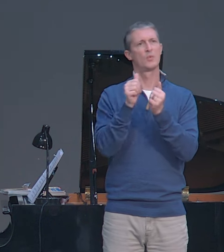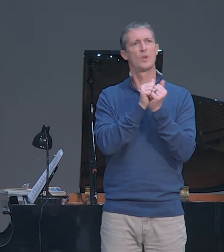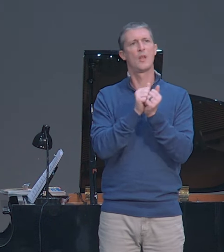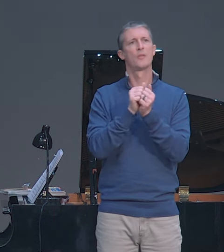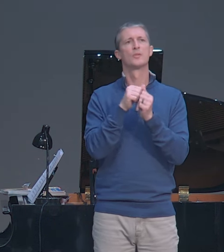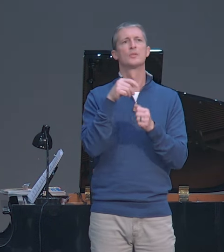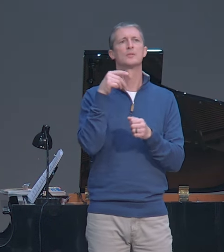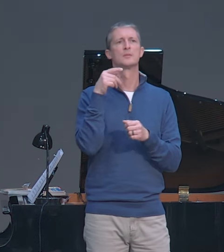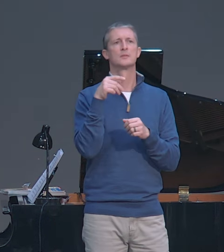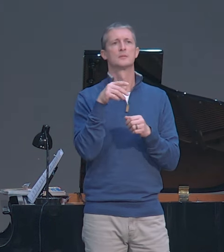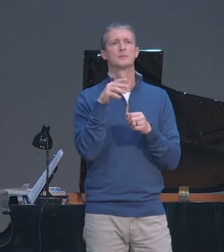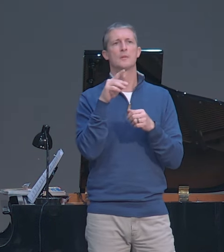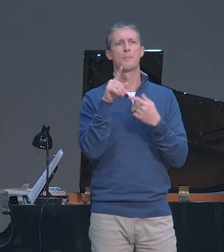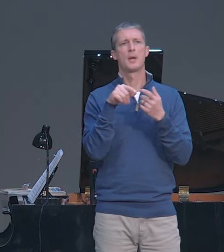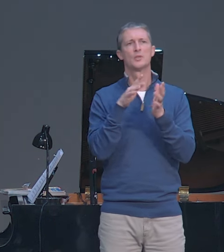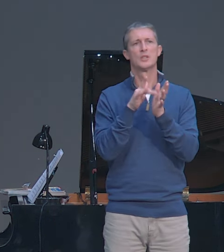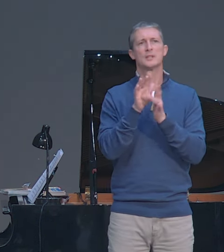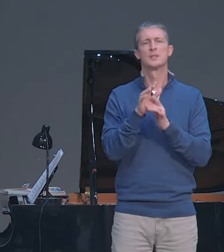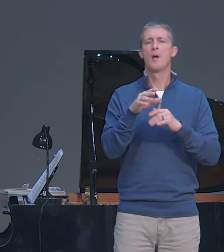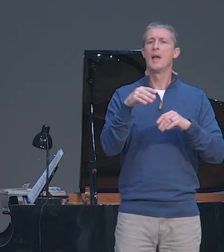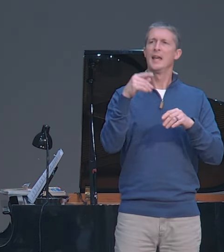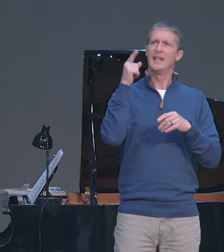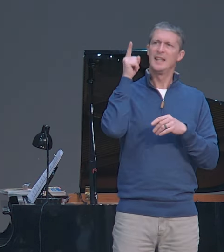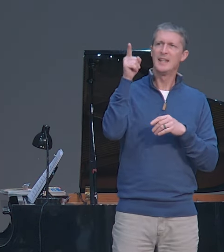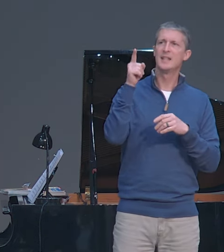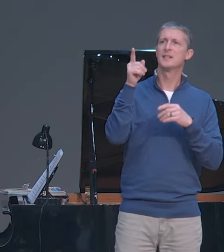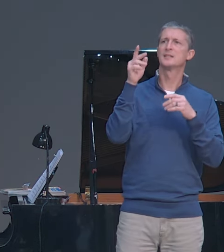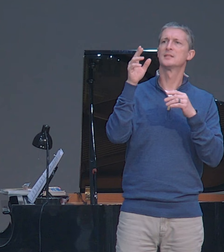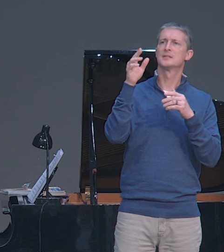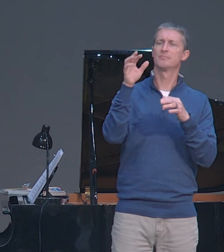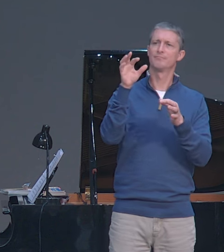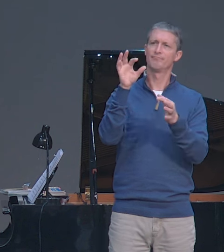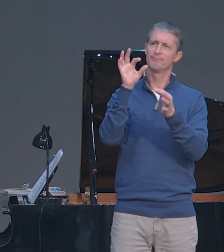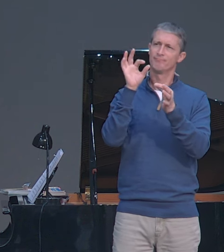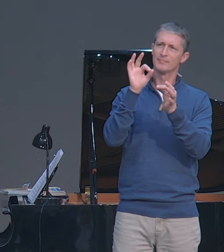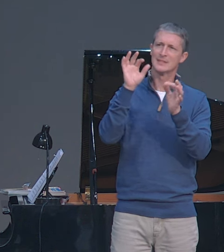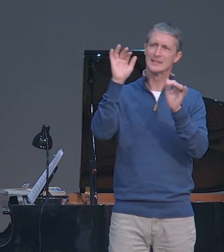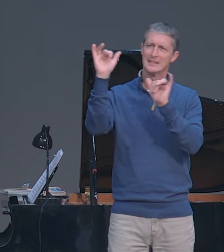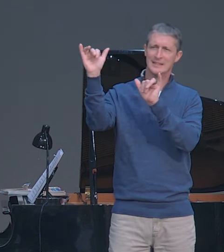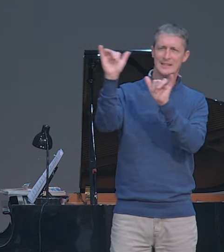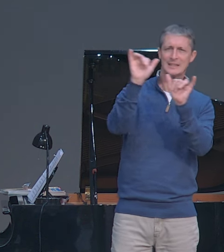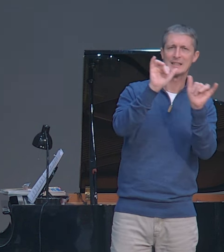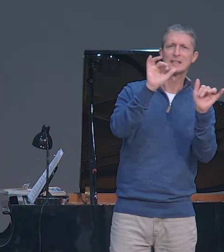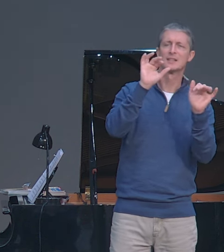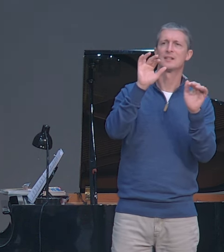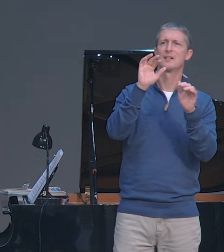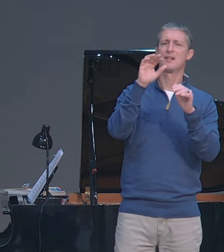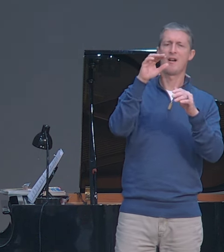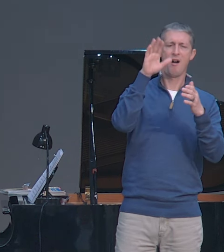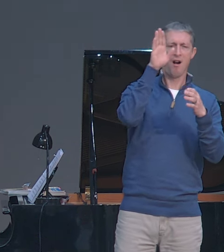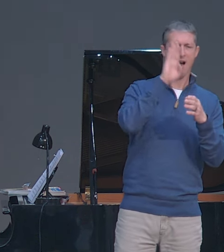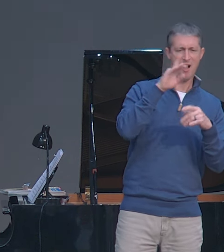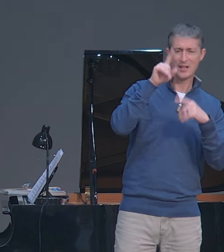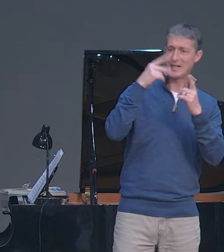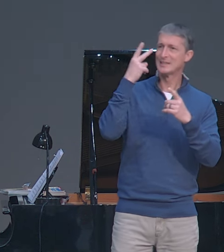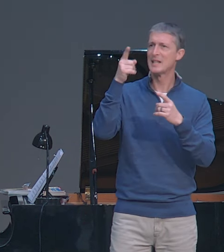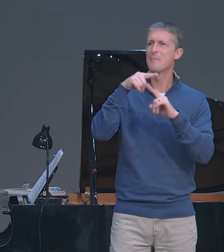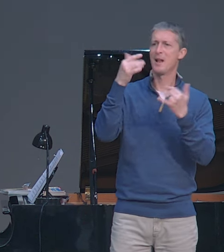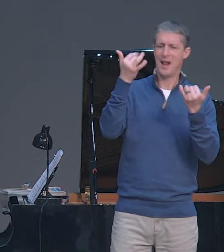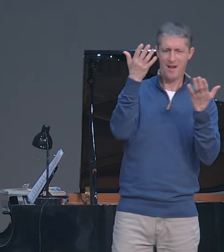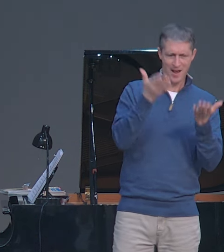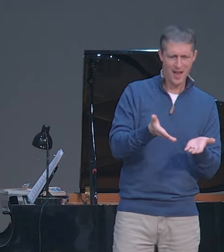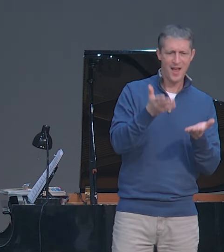to Jesus, Paul wrote this. He is the image of the invisible God, the firstborn of all